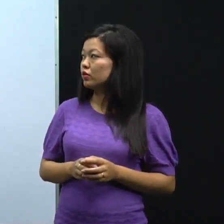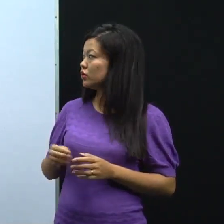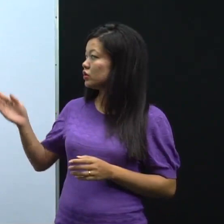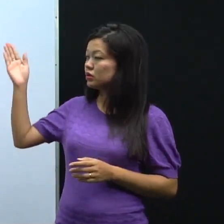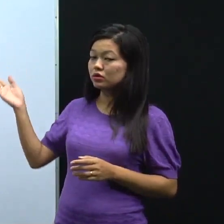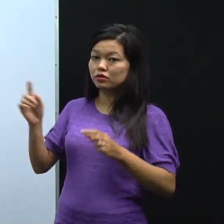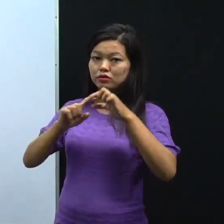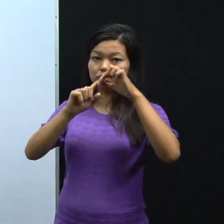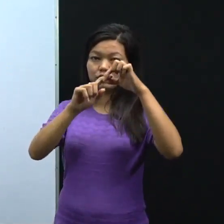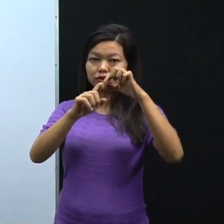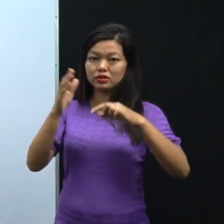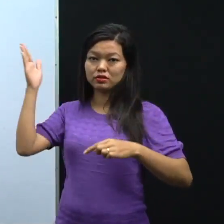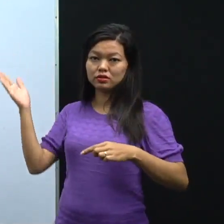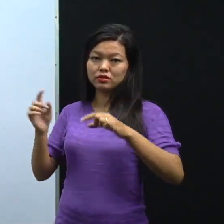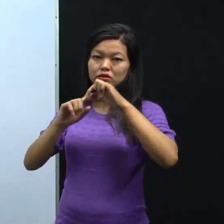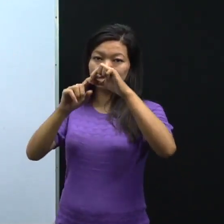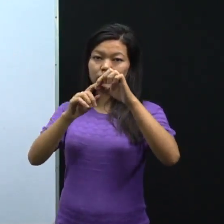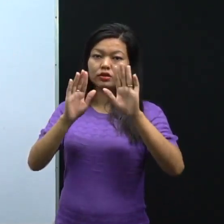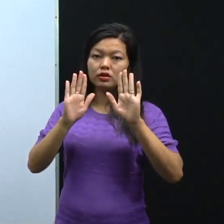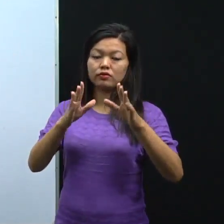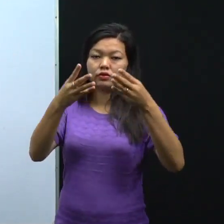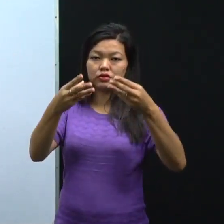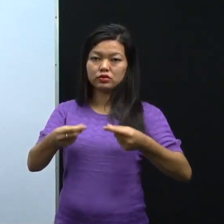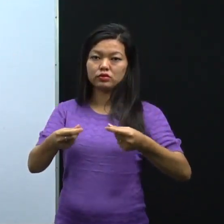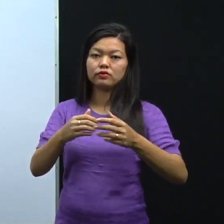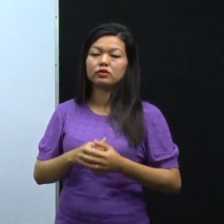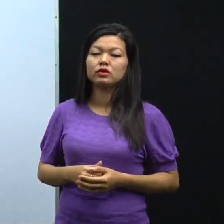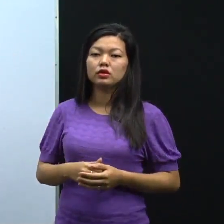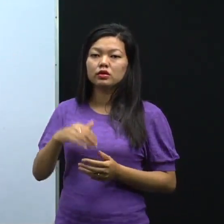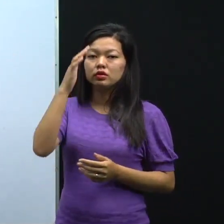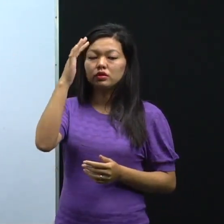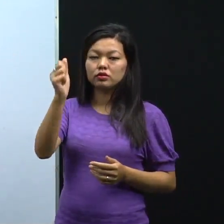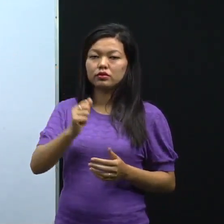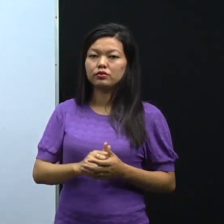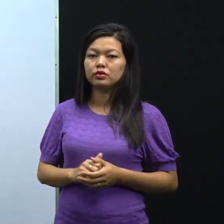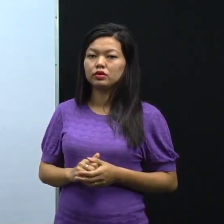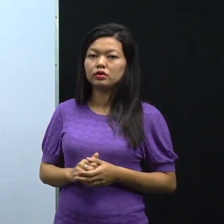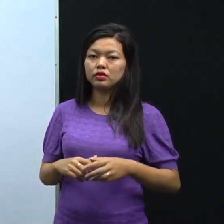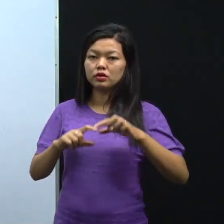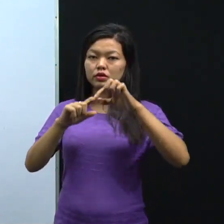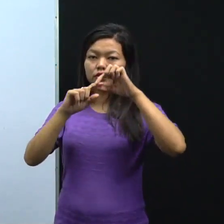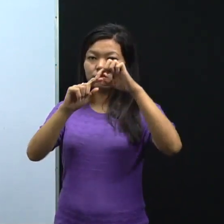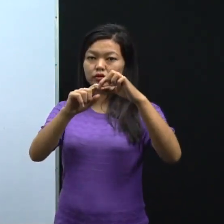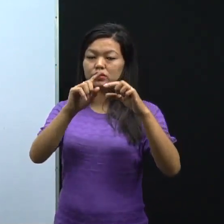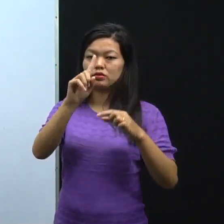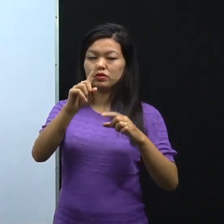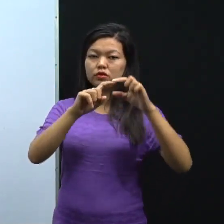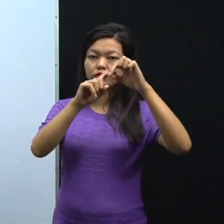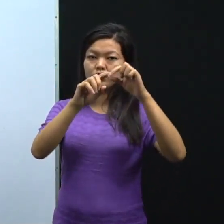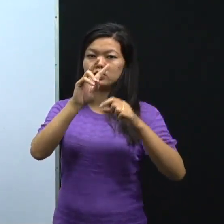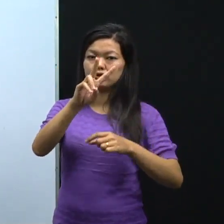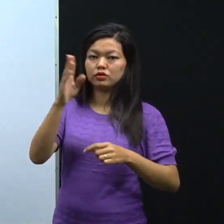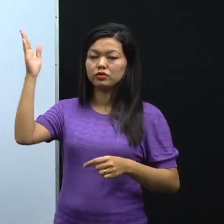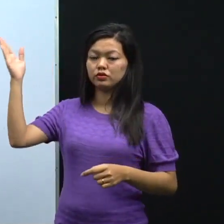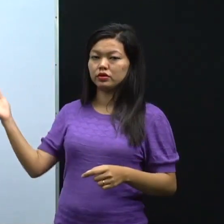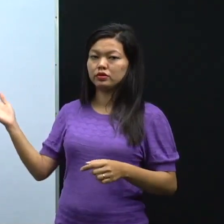numerical questions. Clear? How to convert into mole and how to calculate the mass.